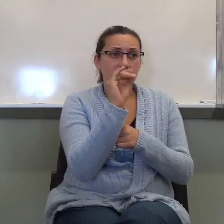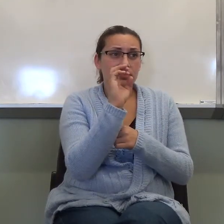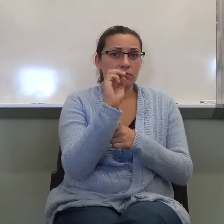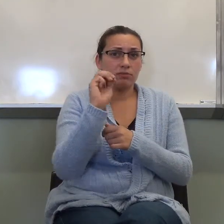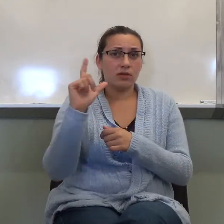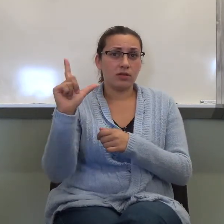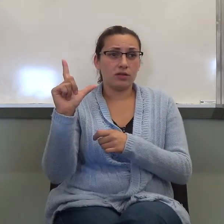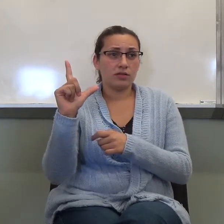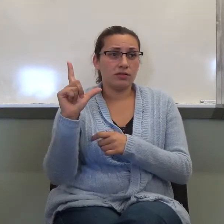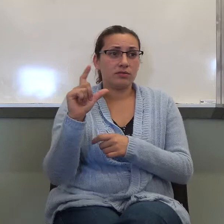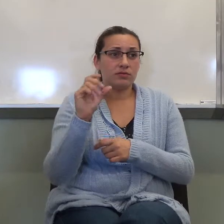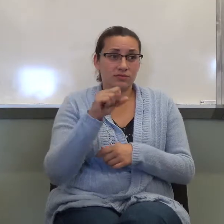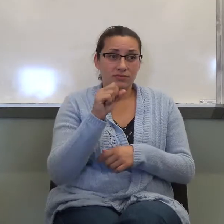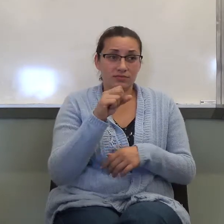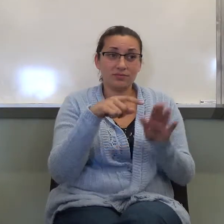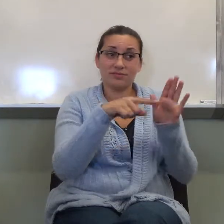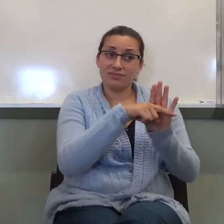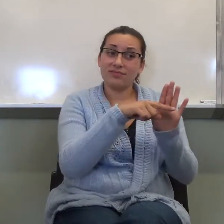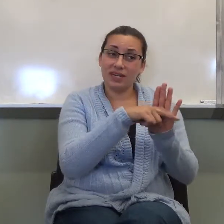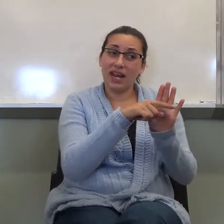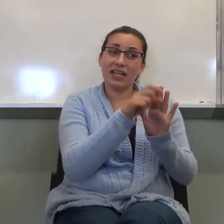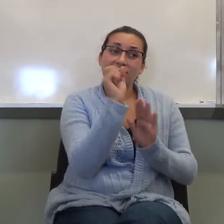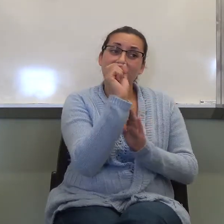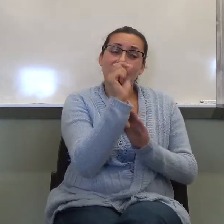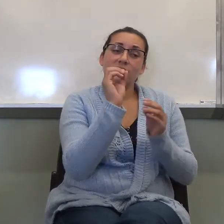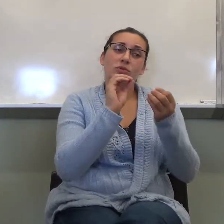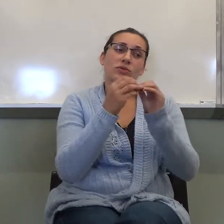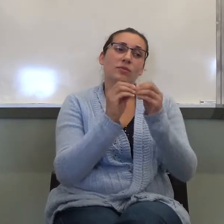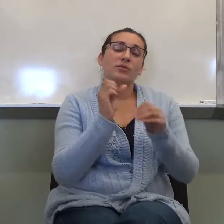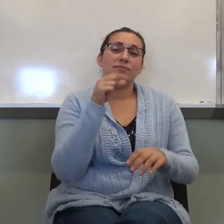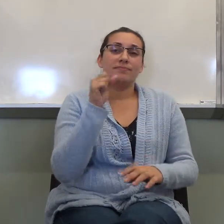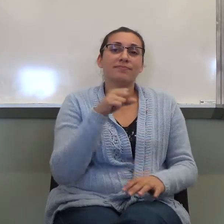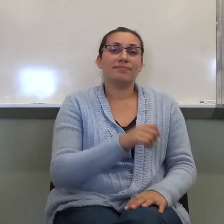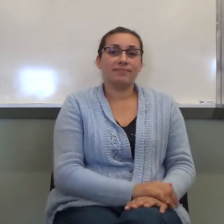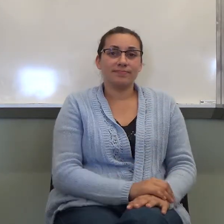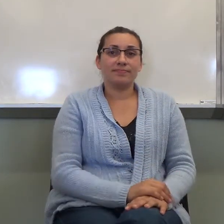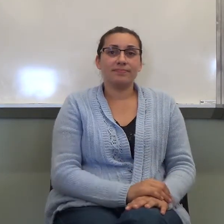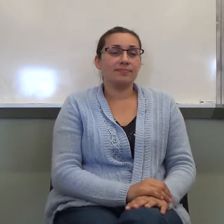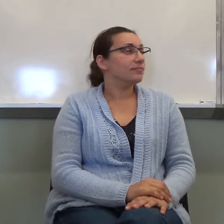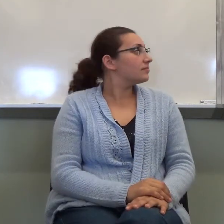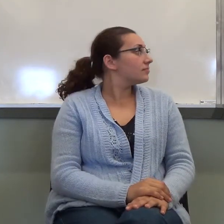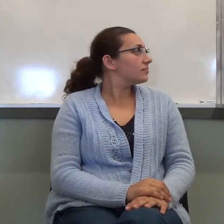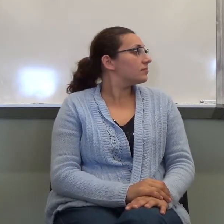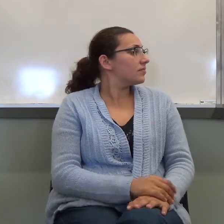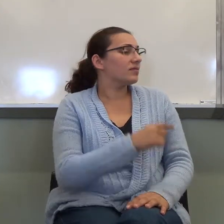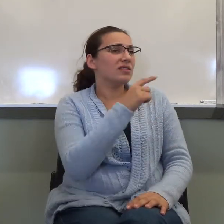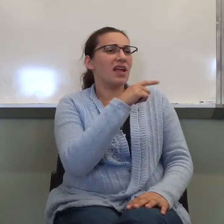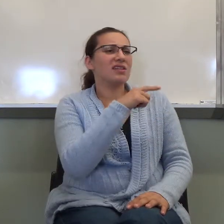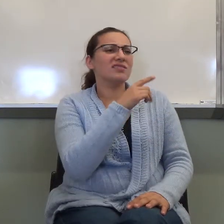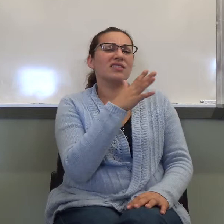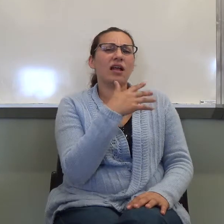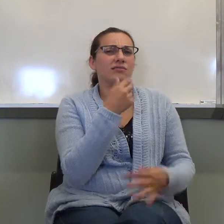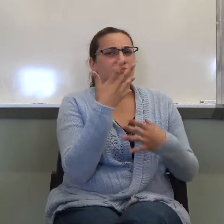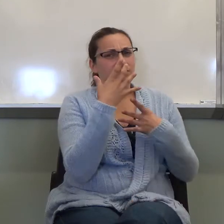Well, yes, there are negative decimals, that's for sure. Now this becomes kind of an interesting thing,